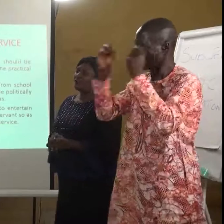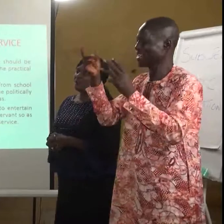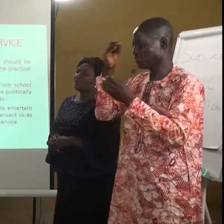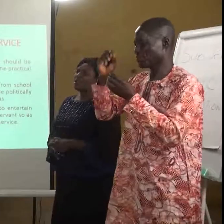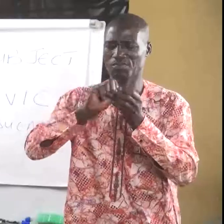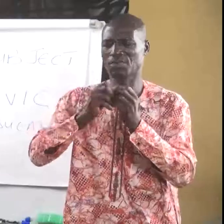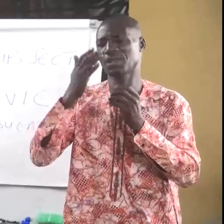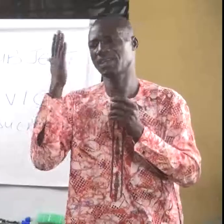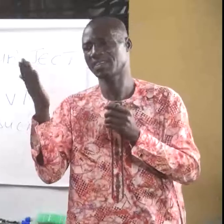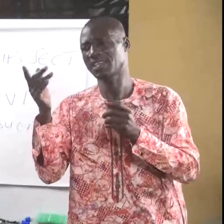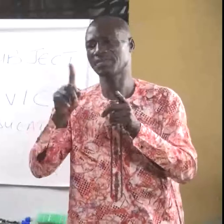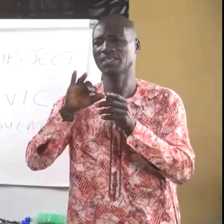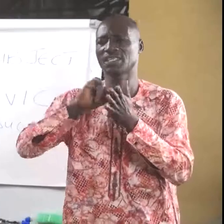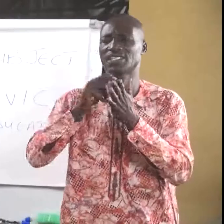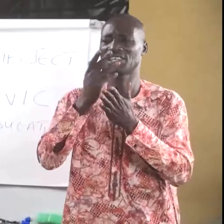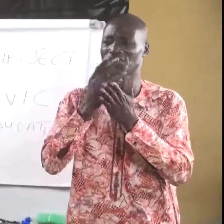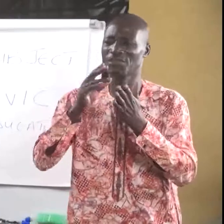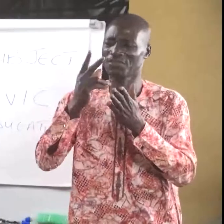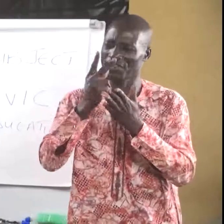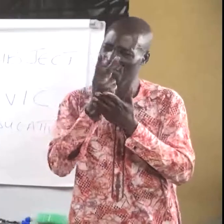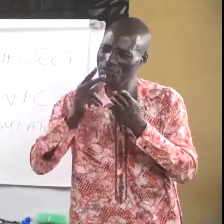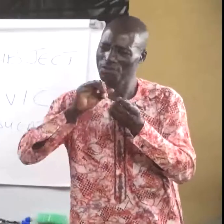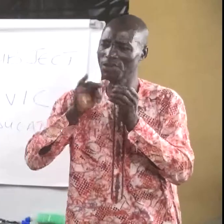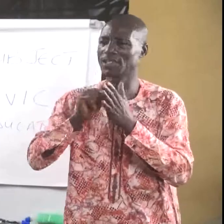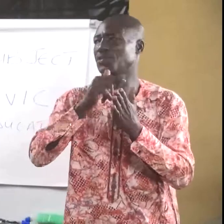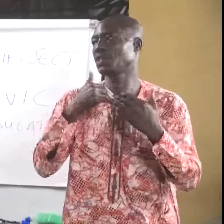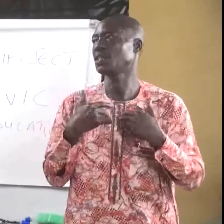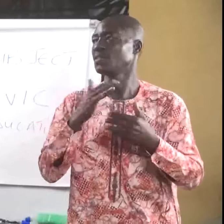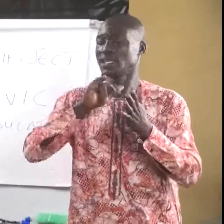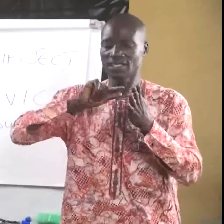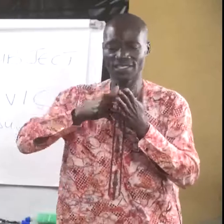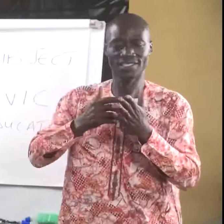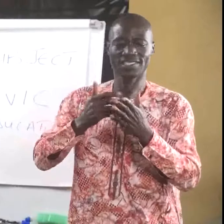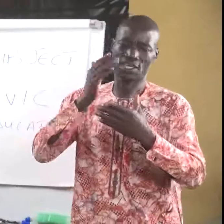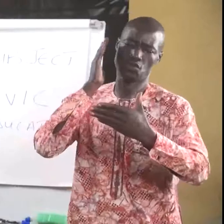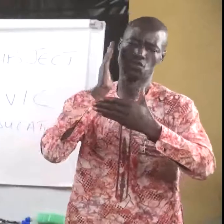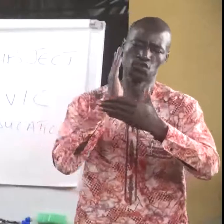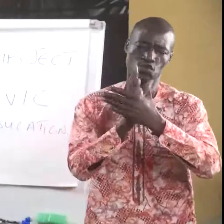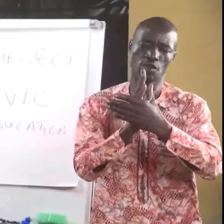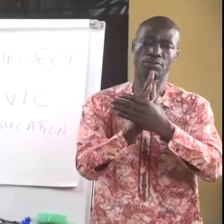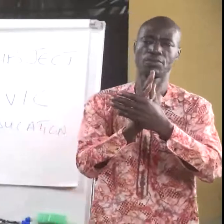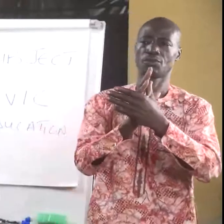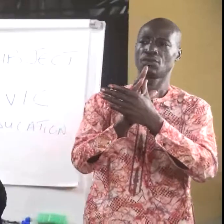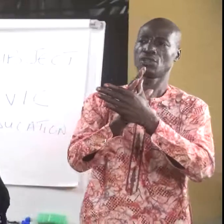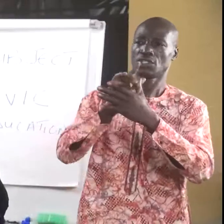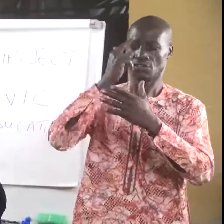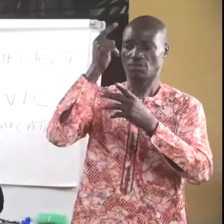of the government to achieve their aims and objectives of public service that make the public service